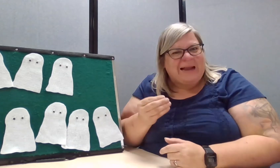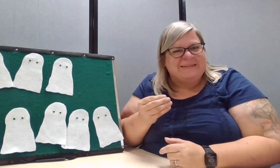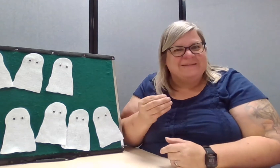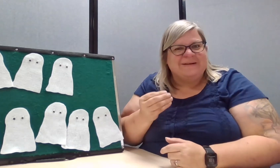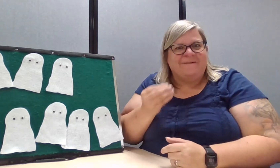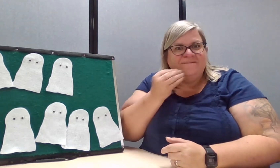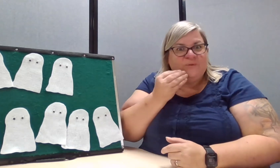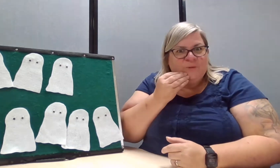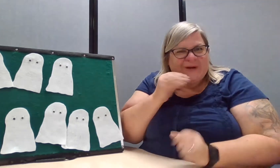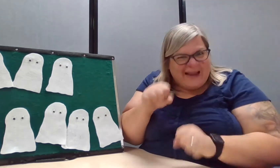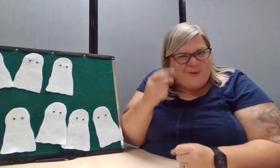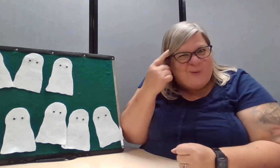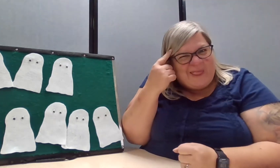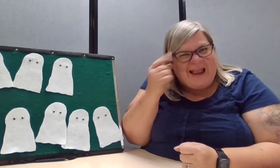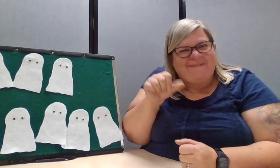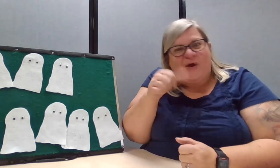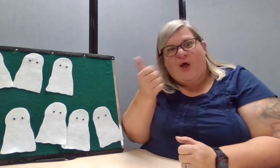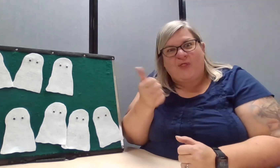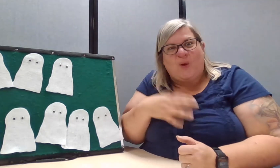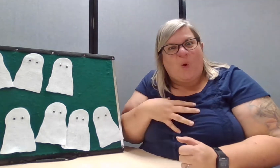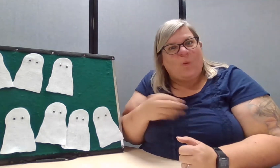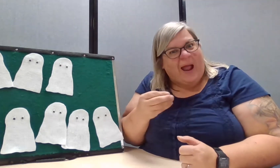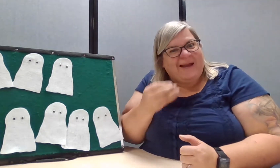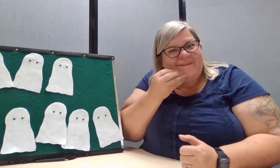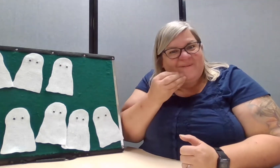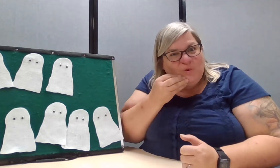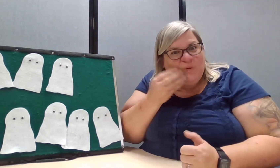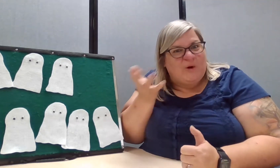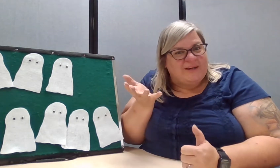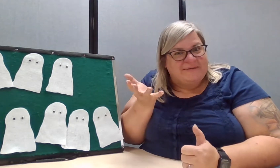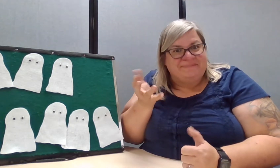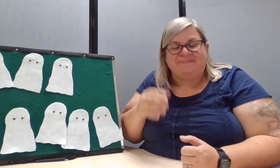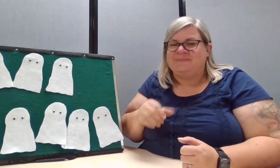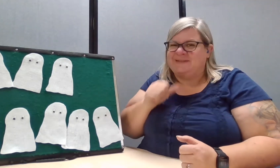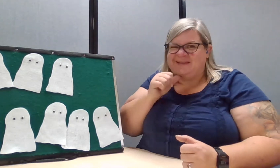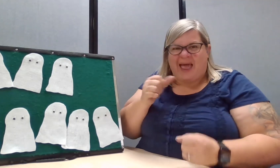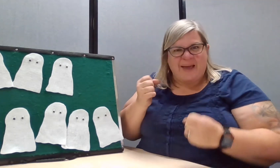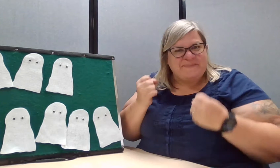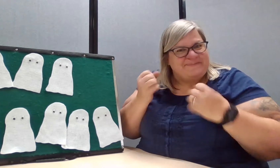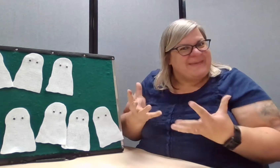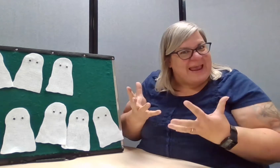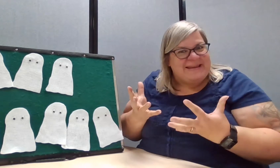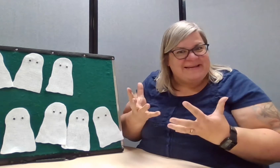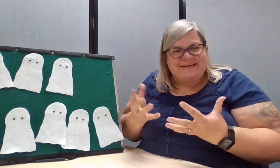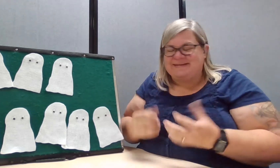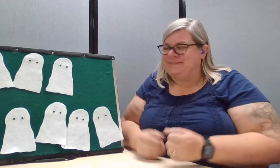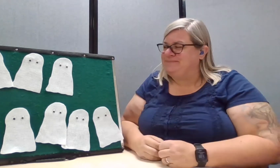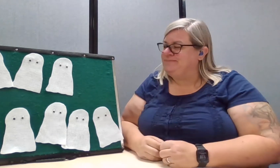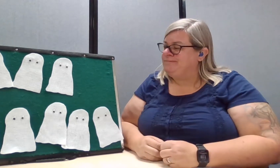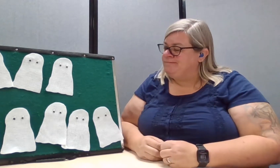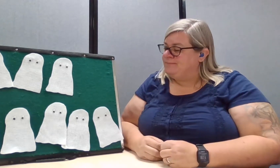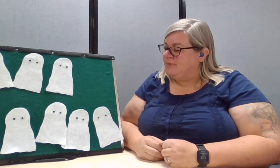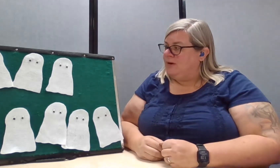milk, those things like that. Can you think of other foods that are white? There's not a